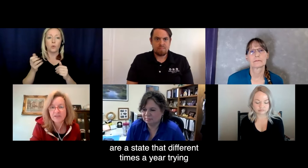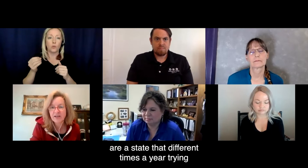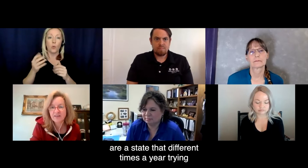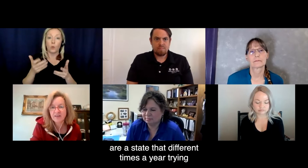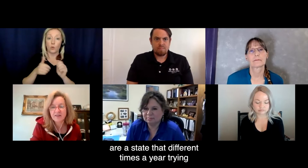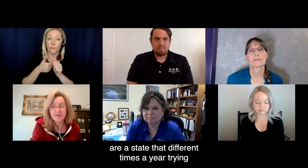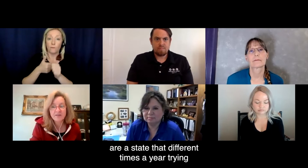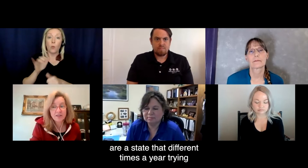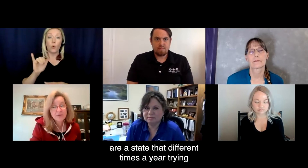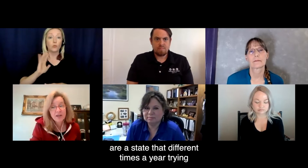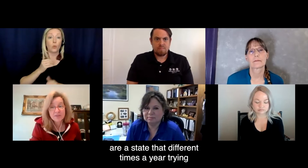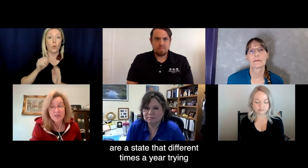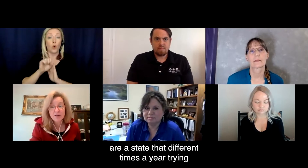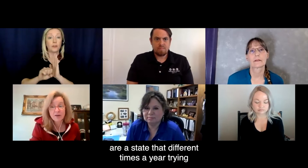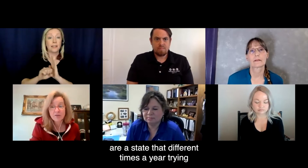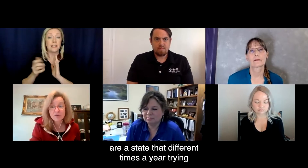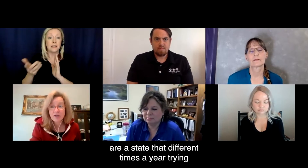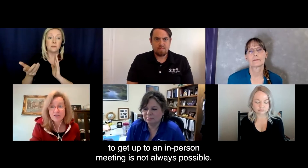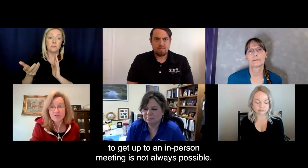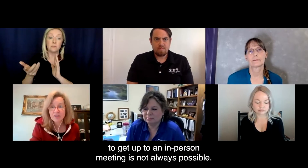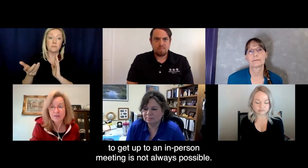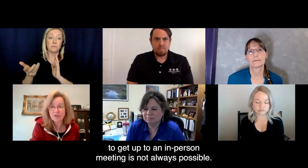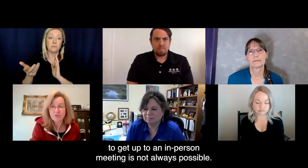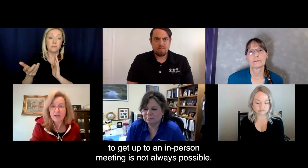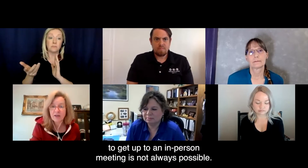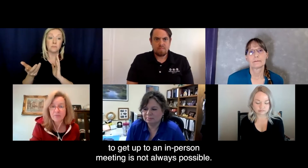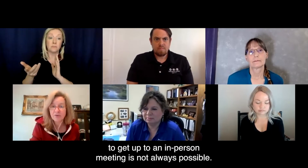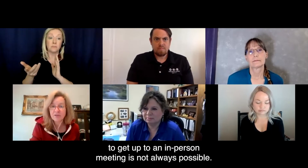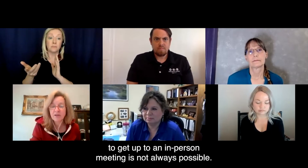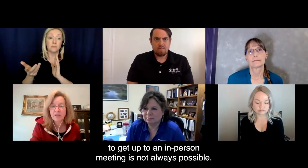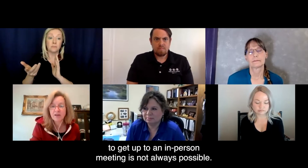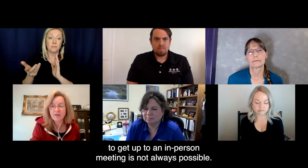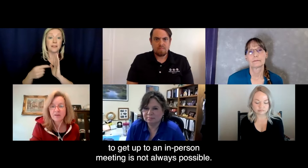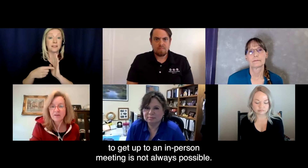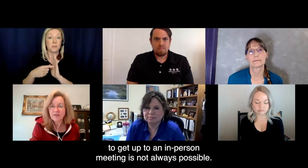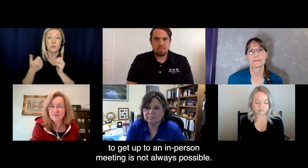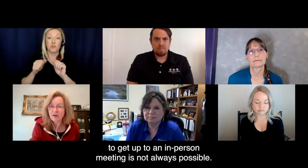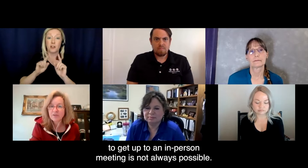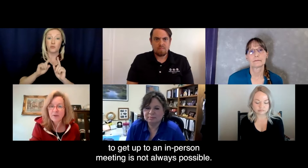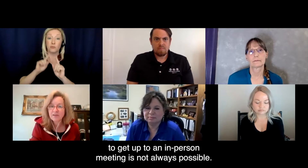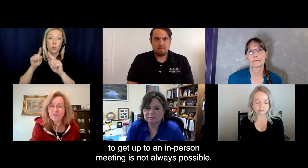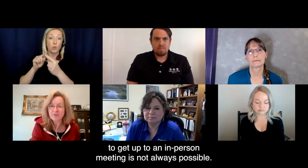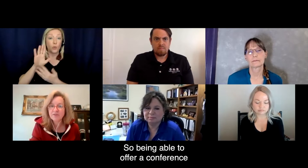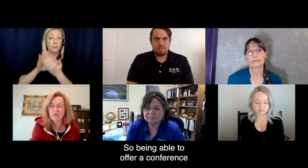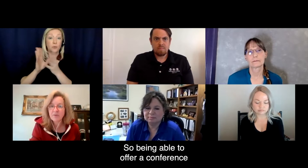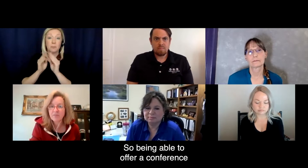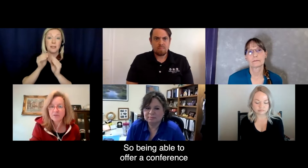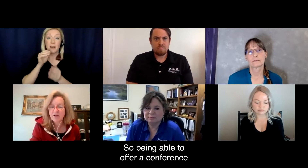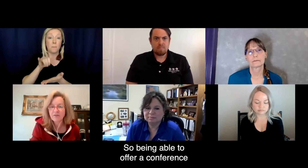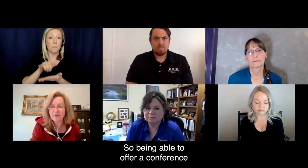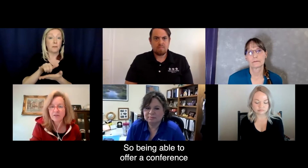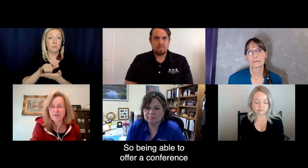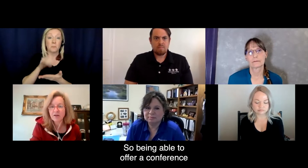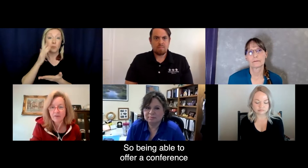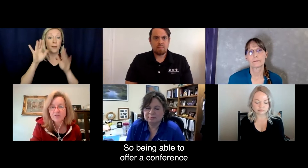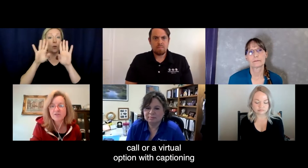are a state that different times a year, trying to get up to an in-person meeting is not always possible. So being able to